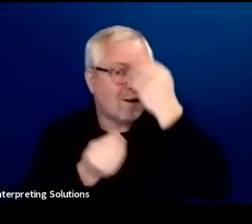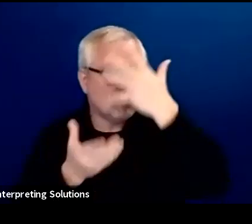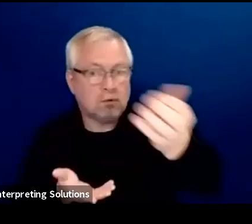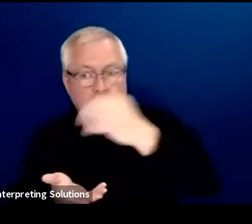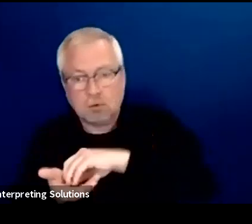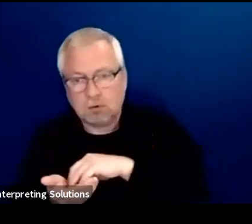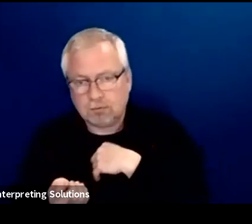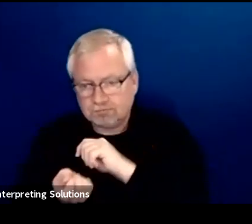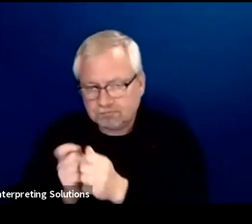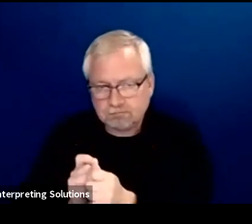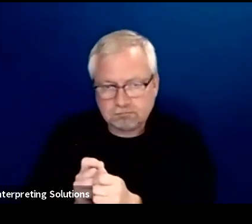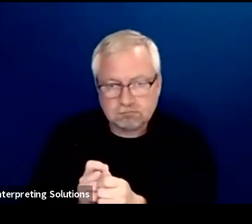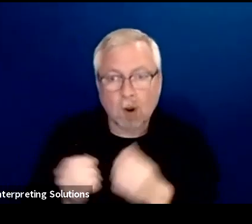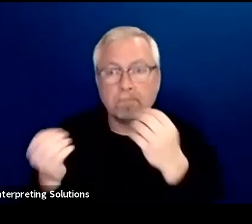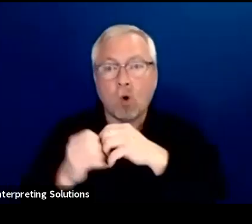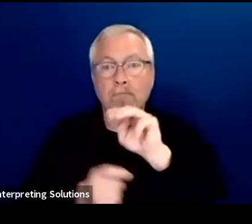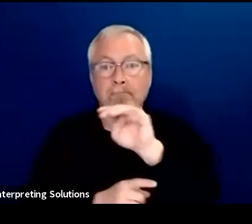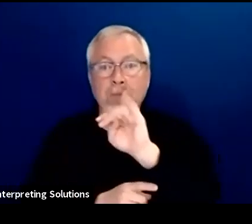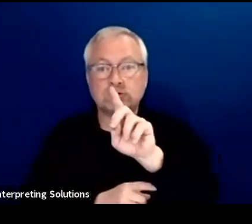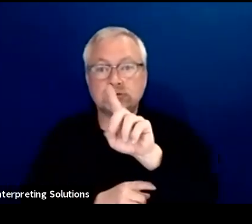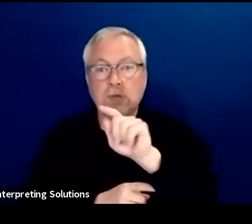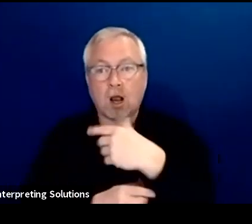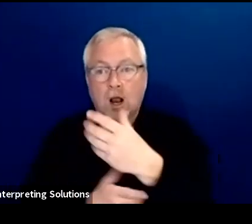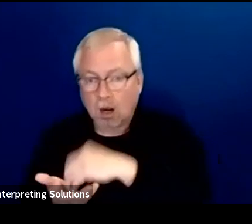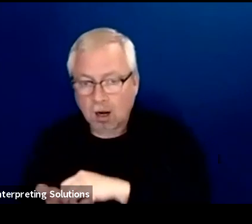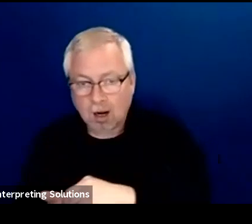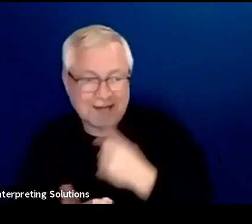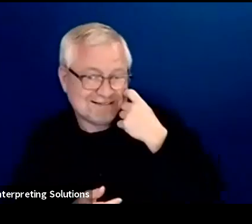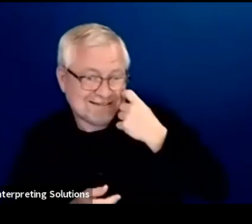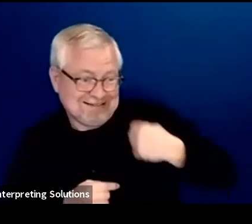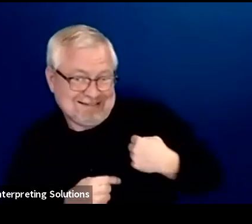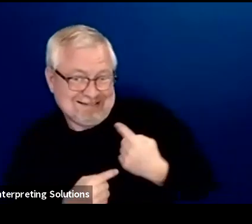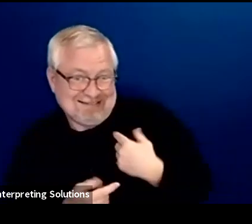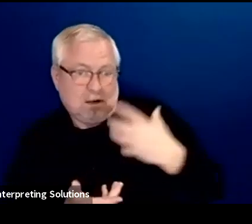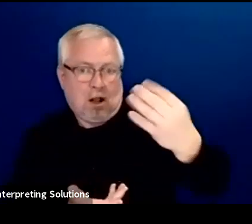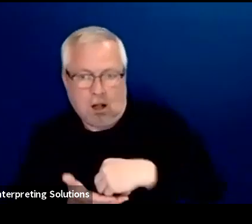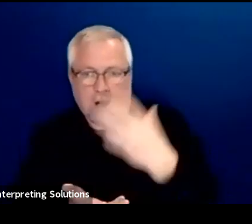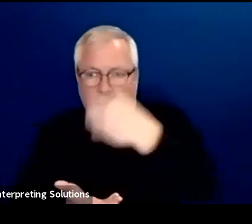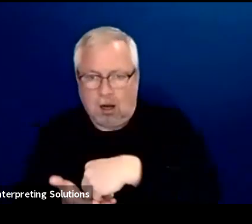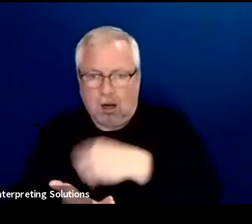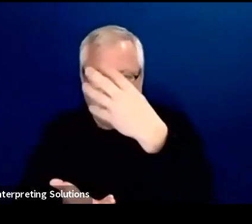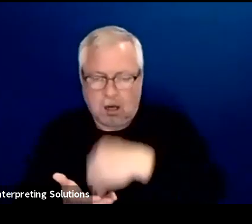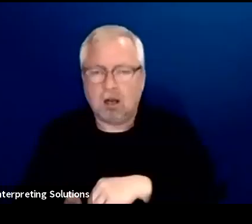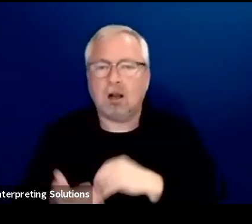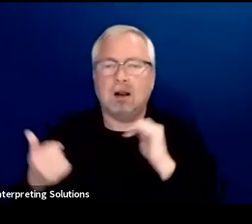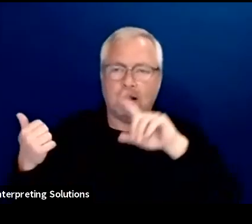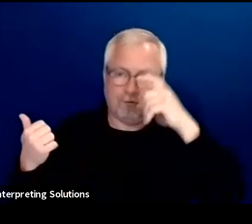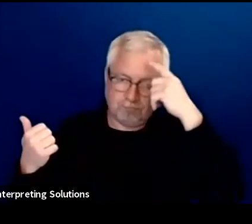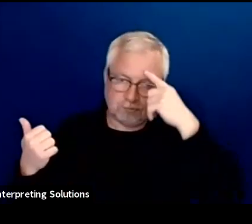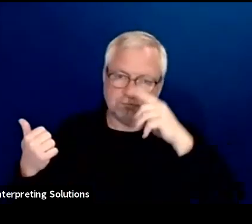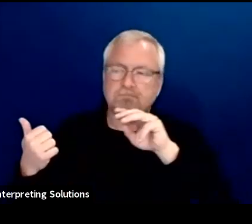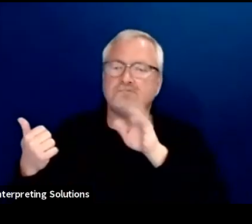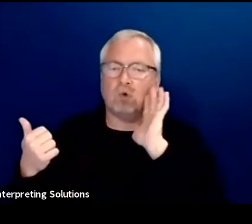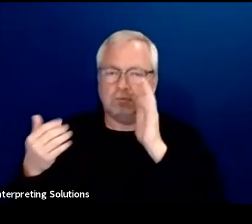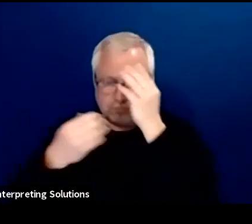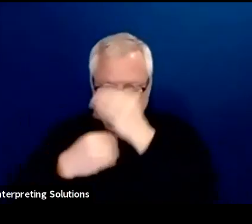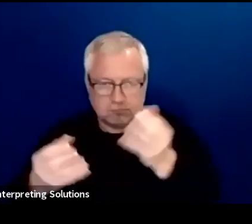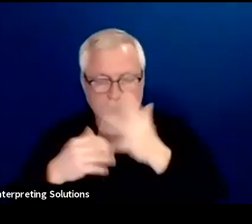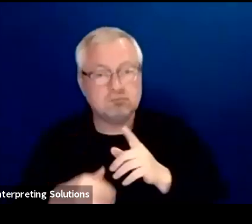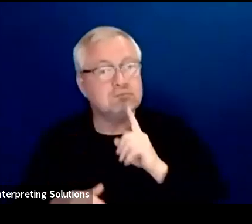just happening as we speak, and the governor will get briefed on that real soon. And it is the intention to allow folks